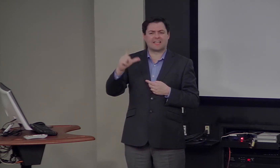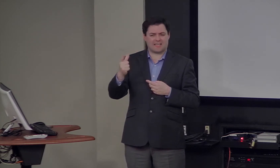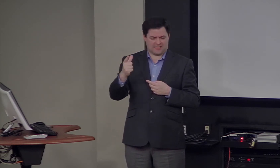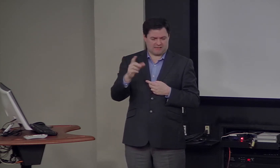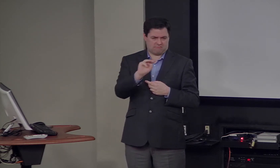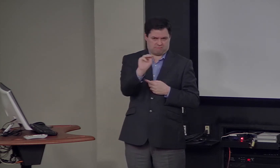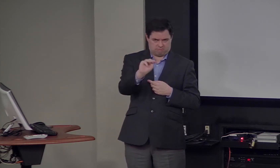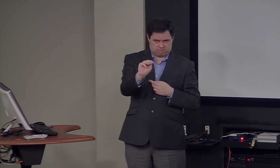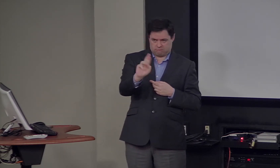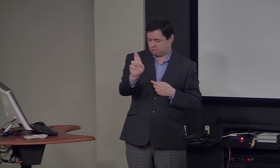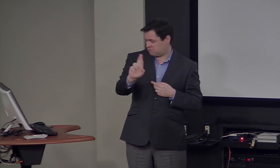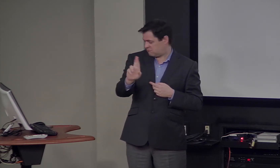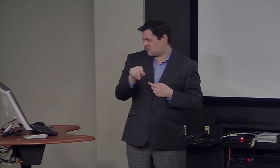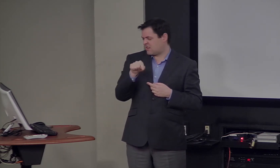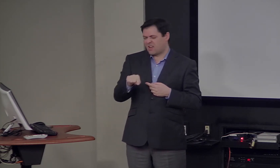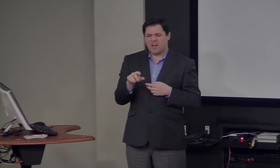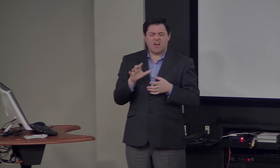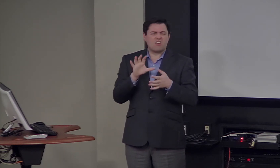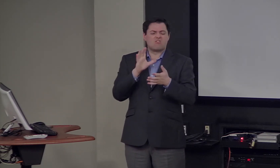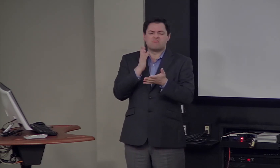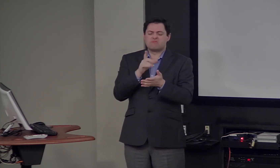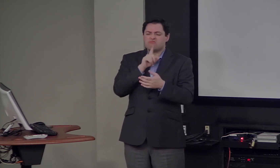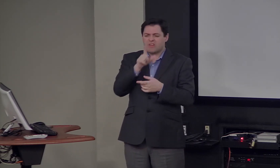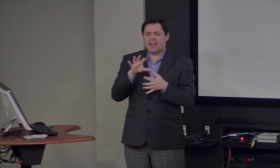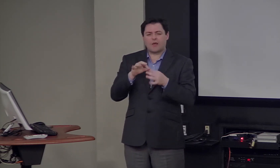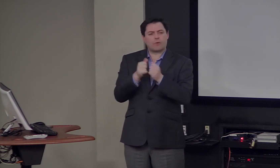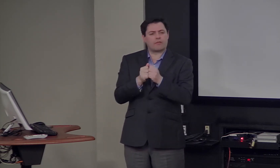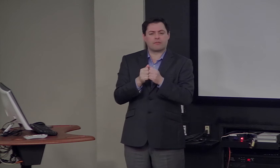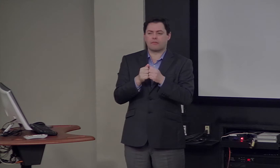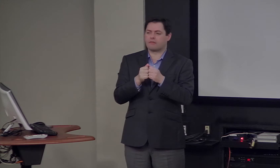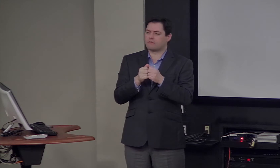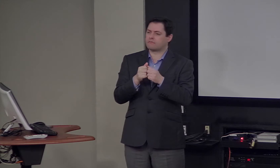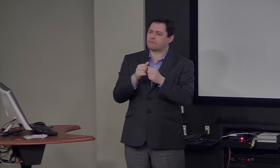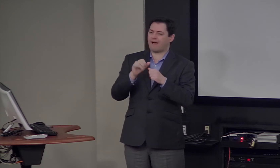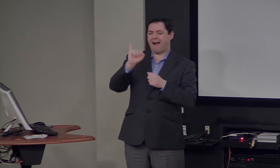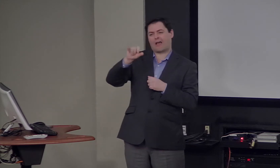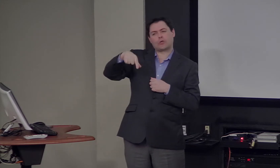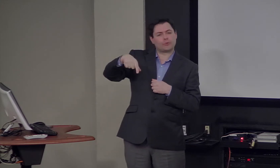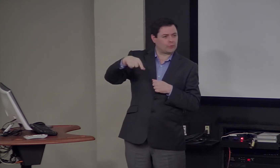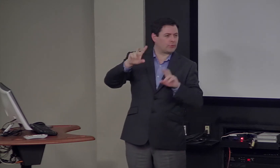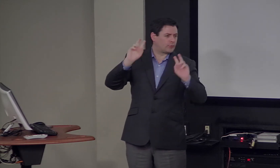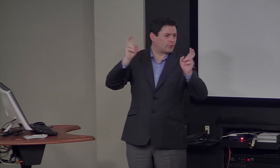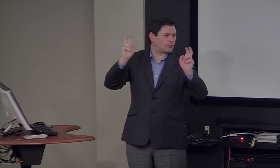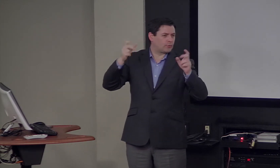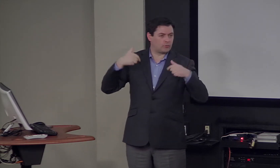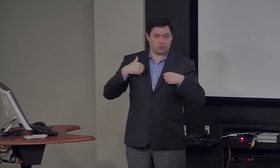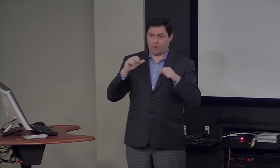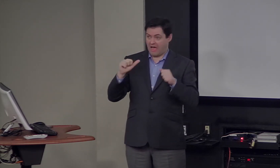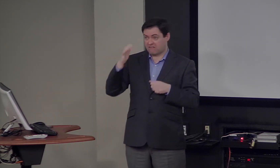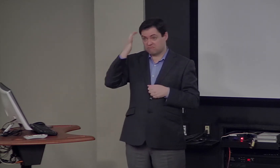had the matrix reasoning test, MR. This test looks at an individual's